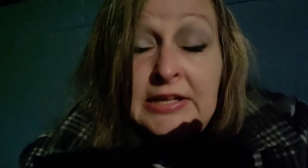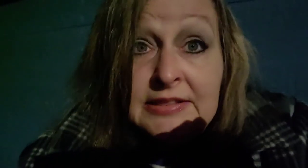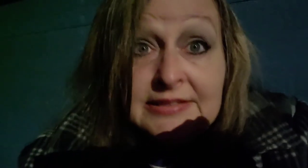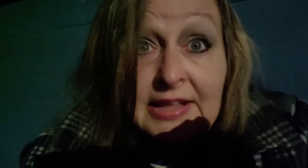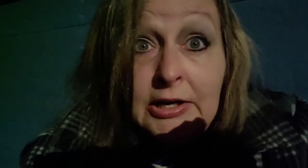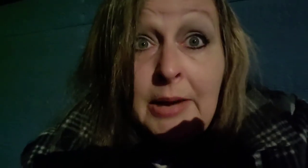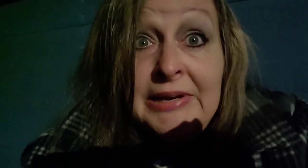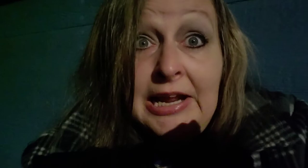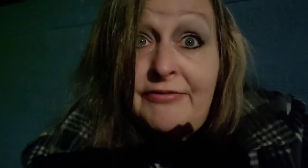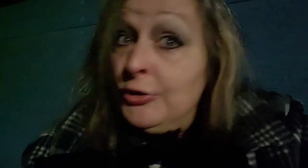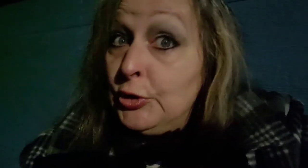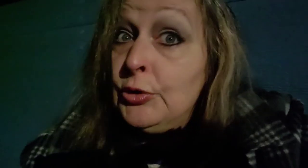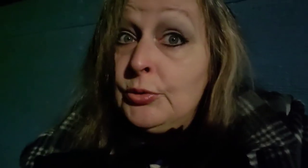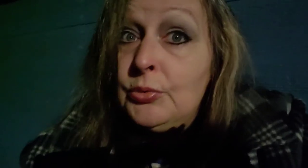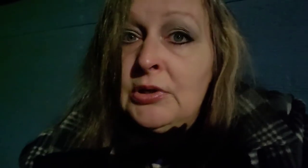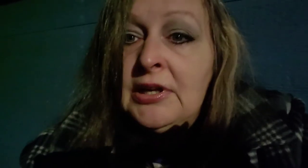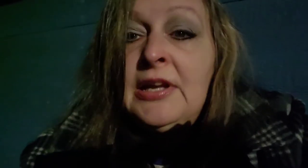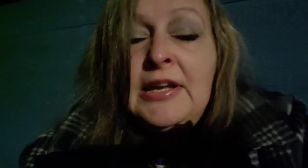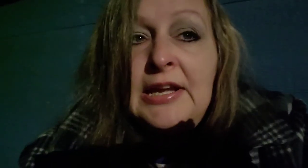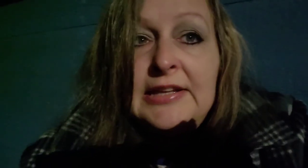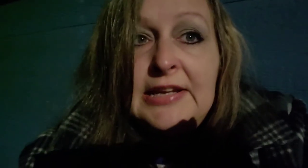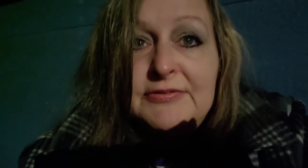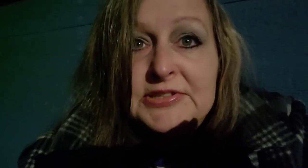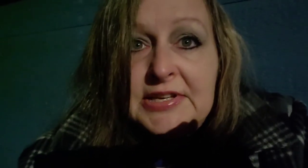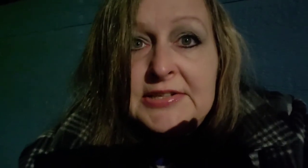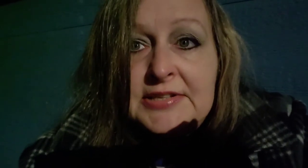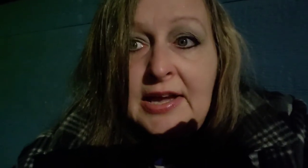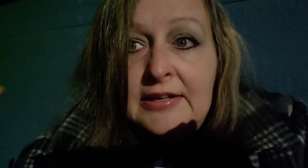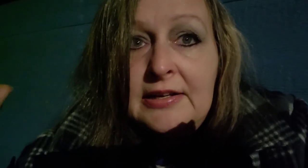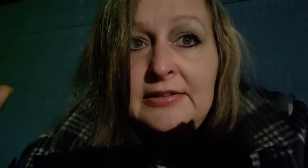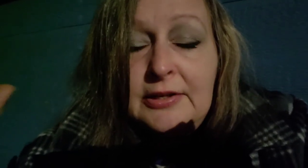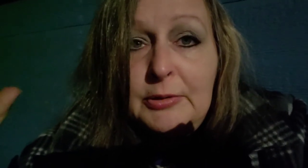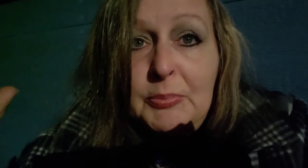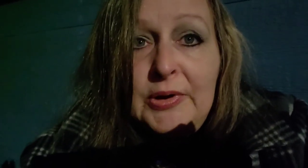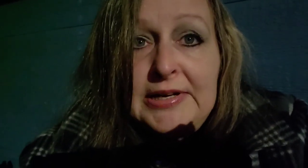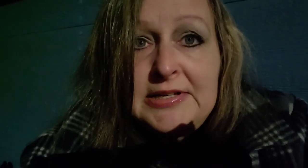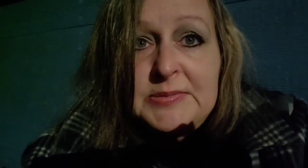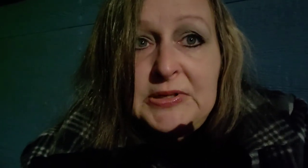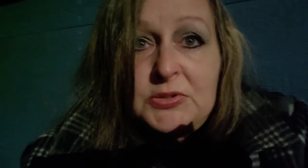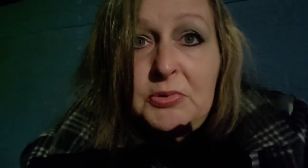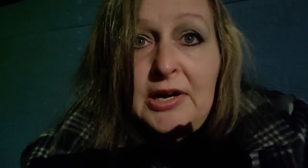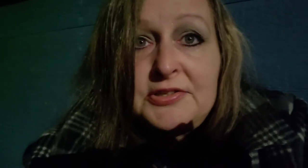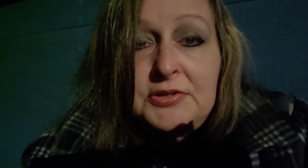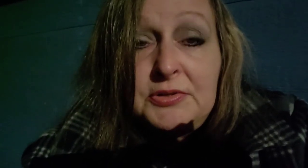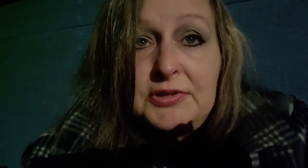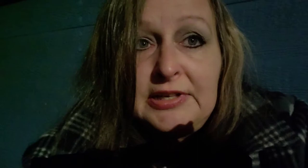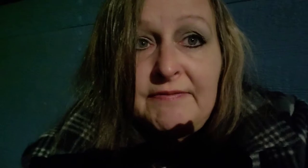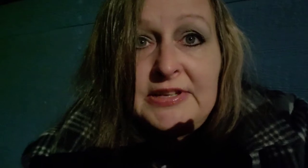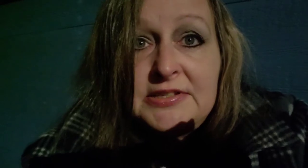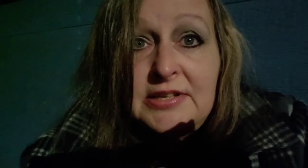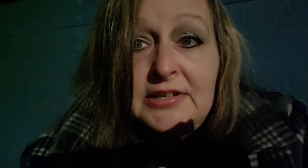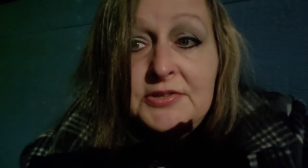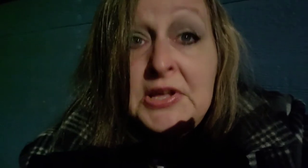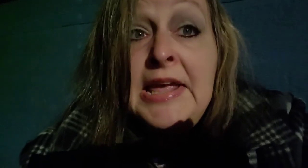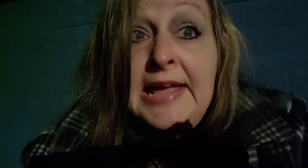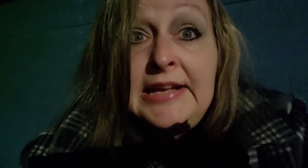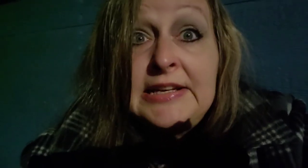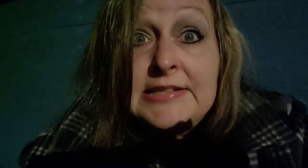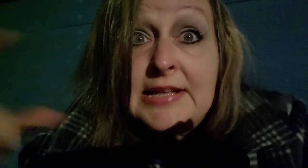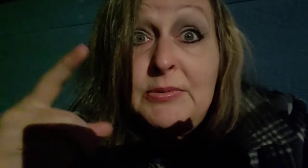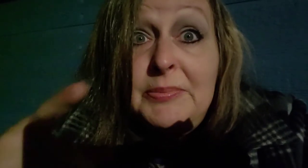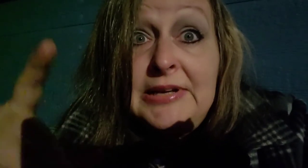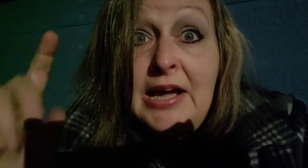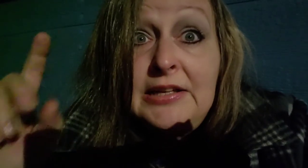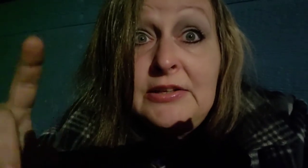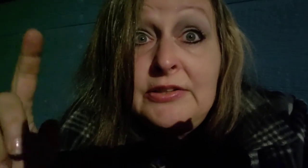masks. They're coming after you. And they've set aside, they're appointing a special prosecutor and investigators. And